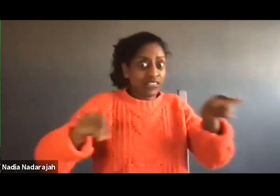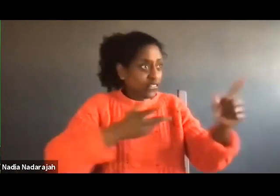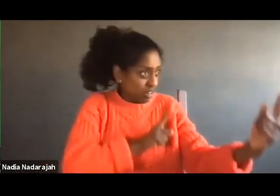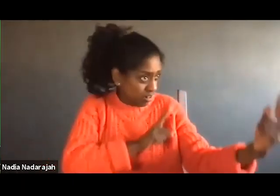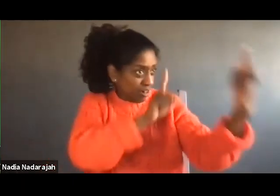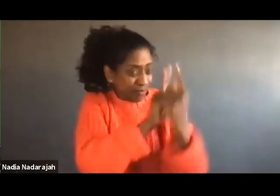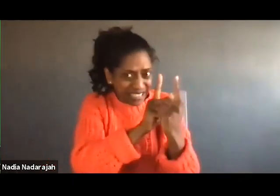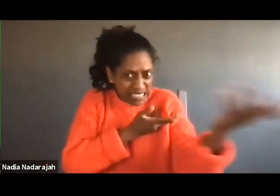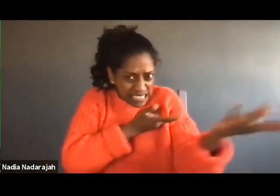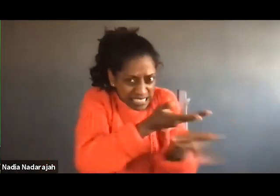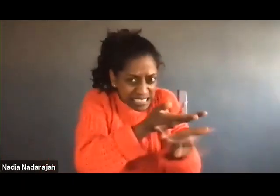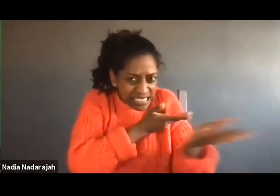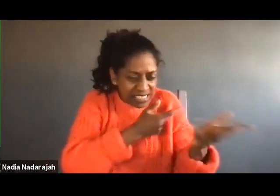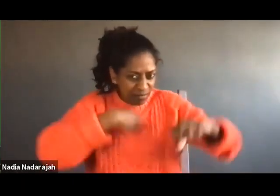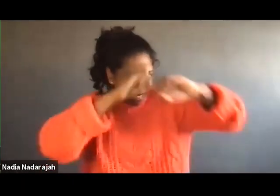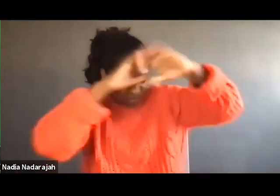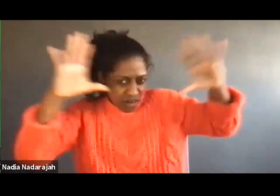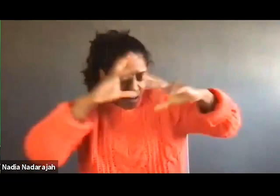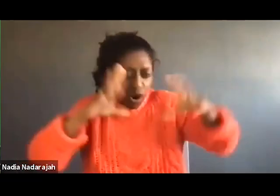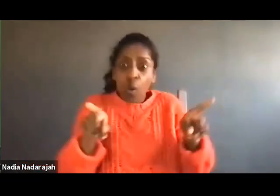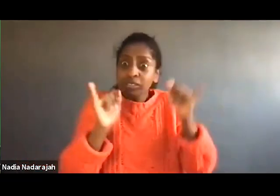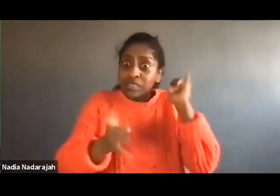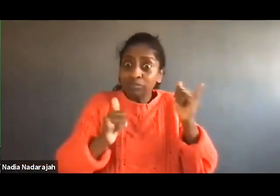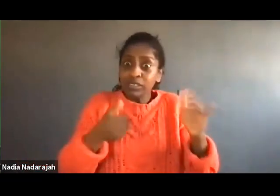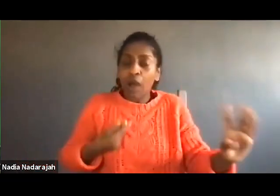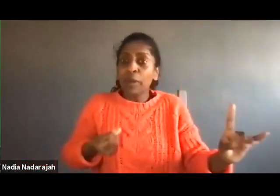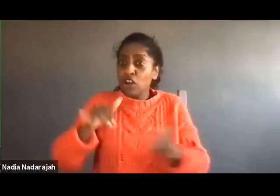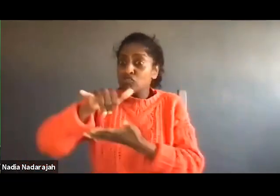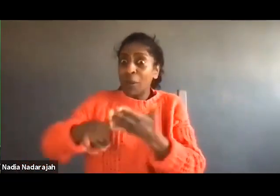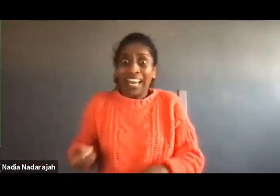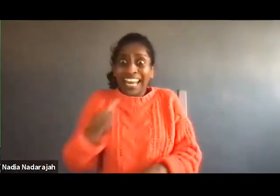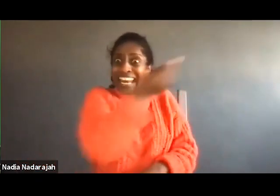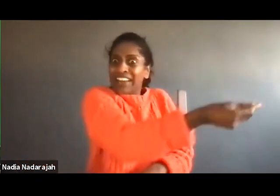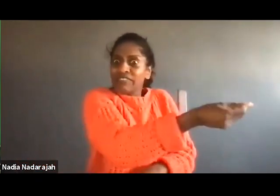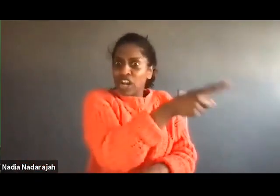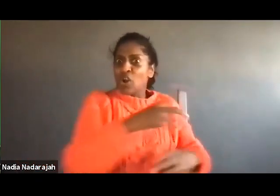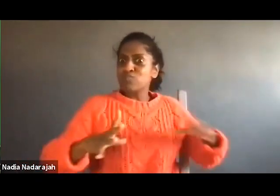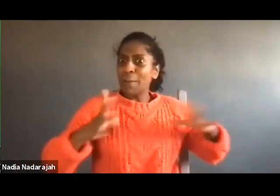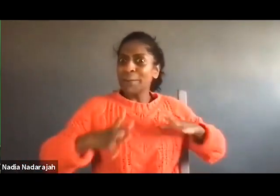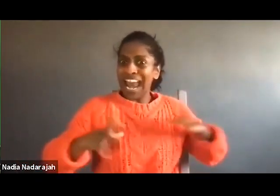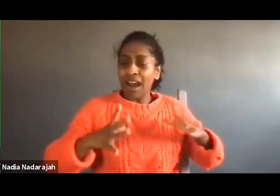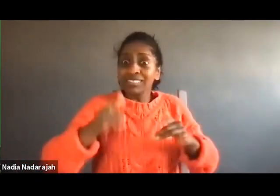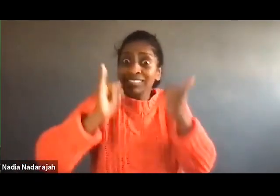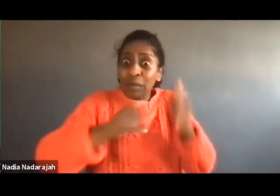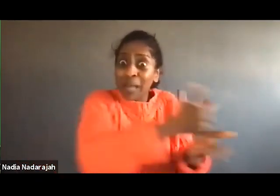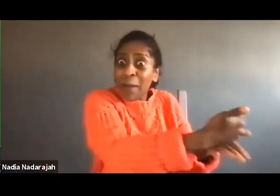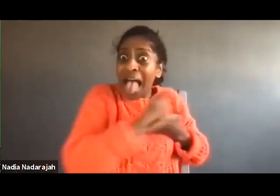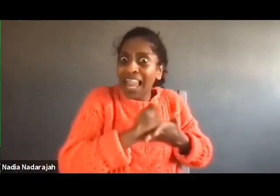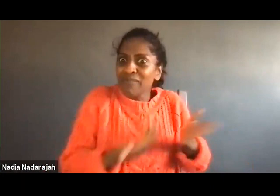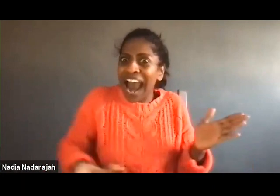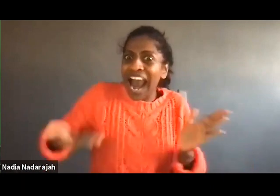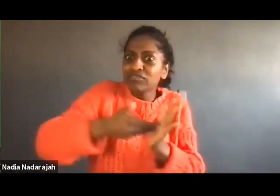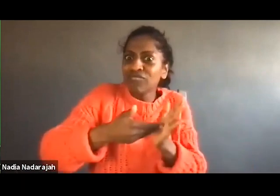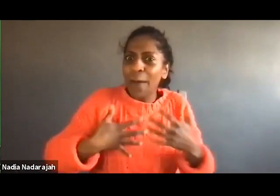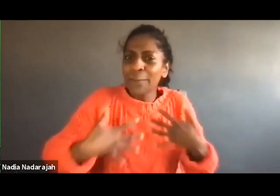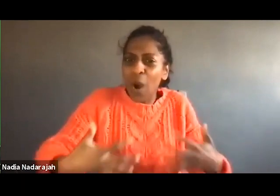minutes before my audition, meet up with them, go through the role and my vision. Then I'll give the interpreter as